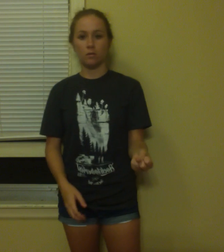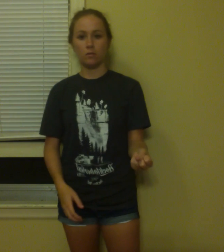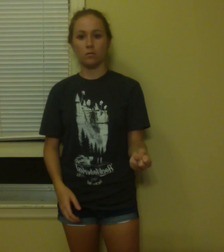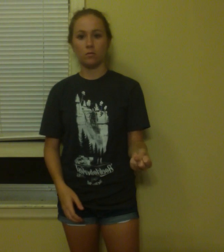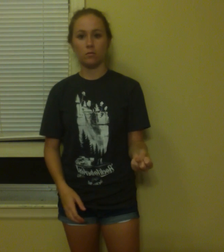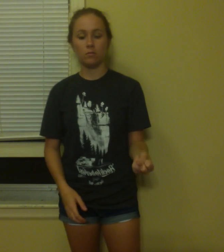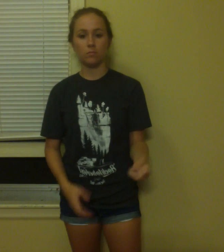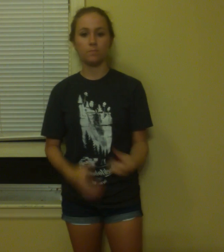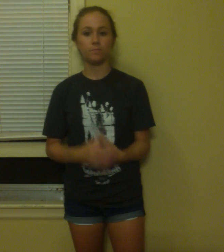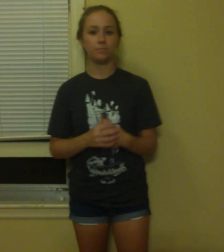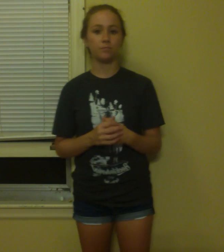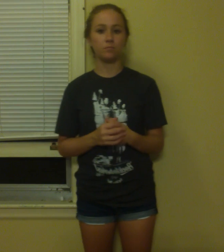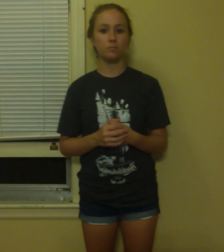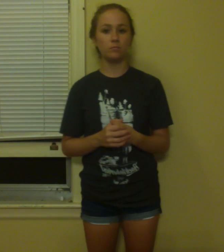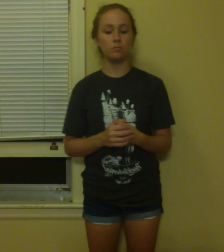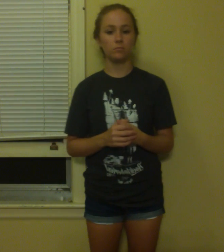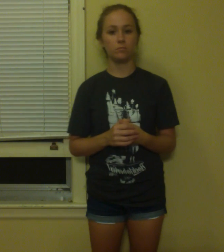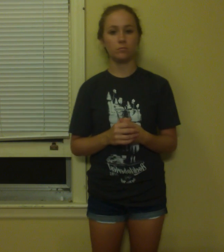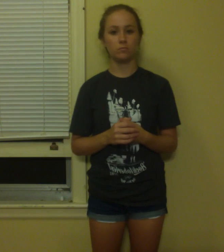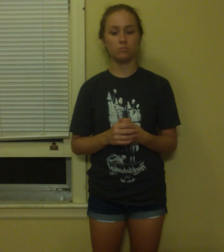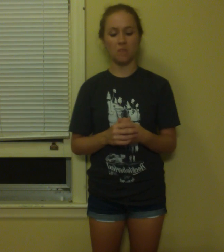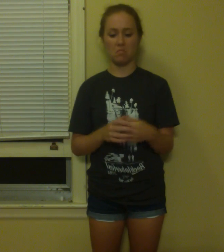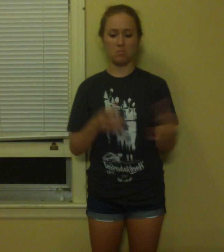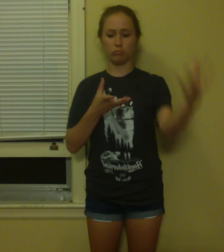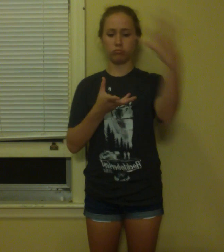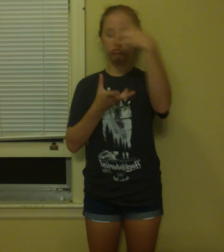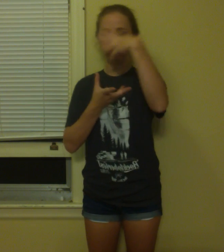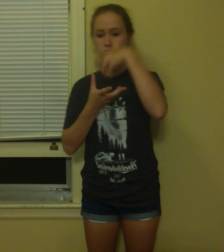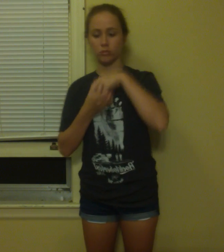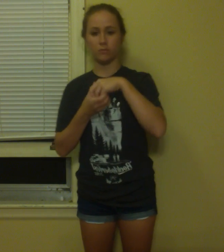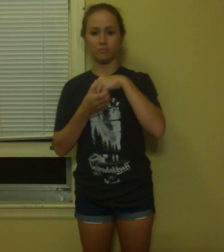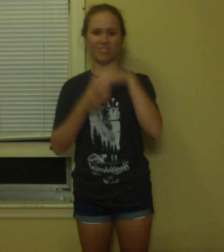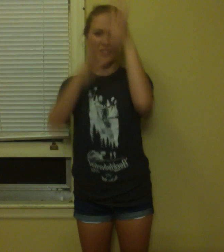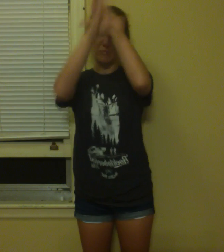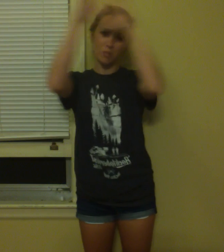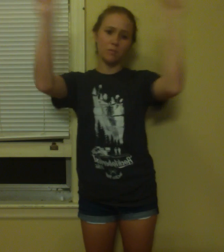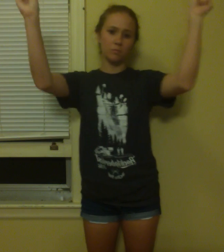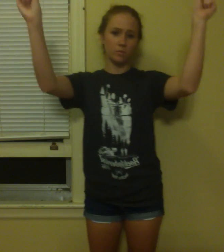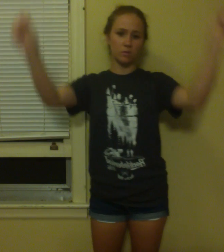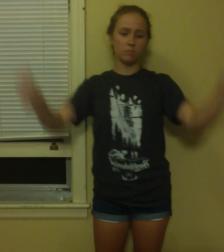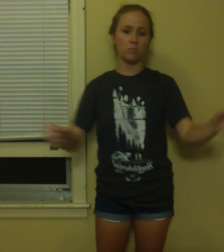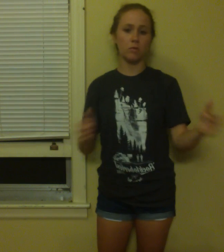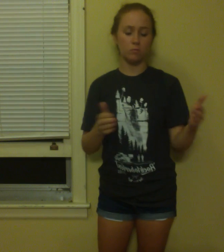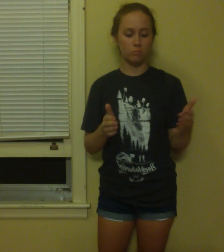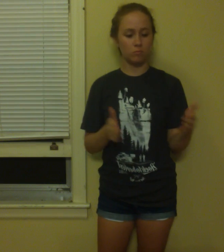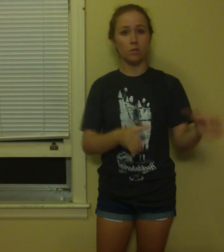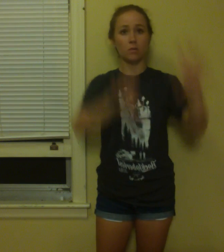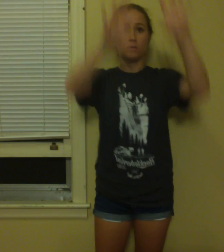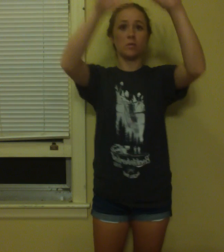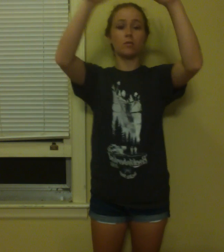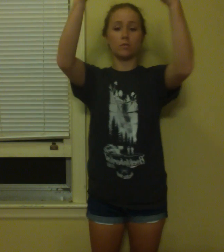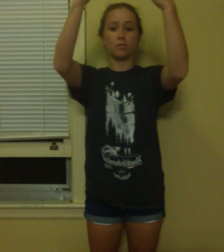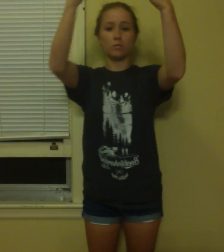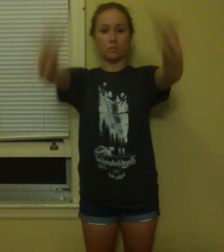Political party leader. All right, that's kind of the president in a nutshell. All right, moving on to our third branch, or the